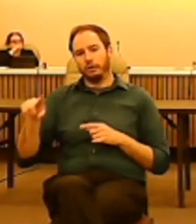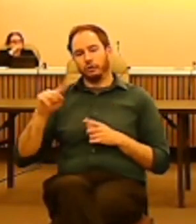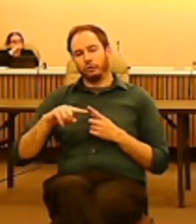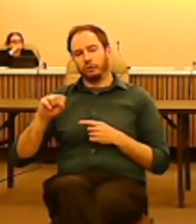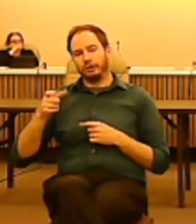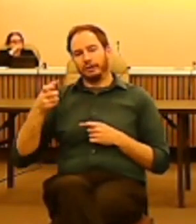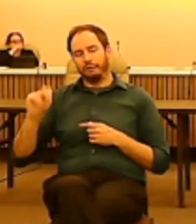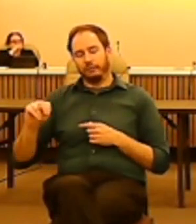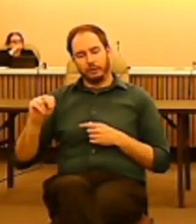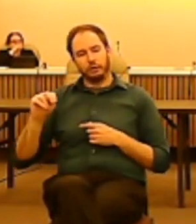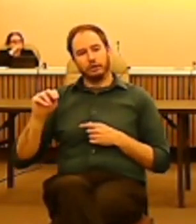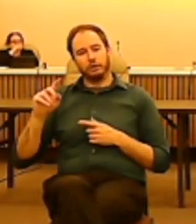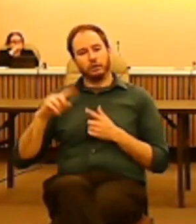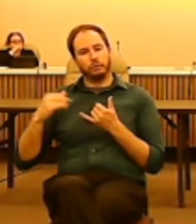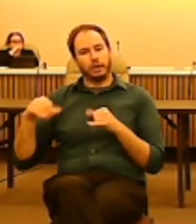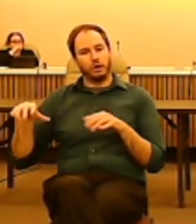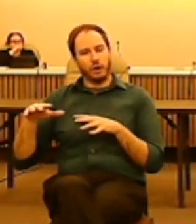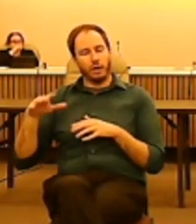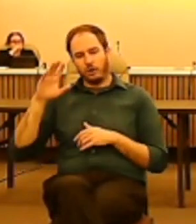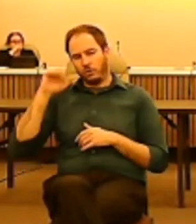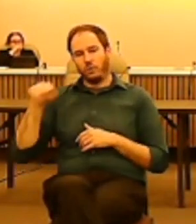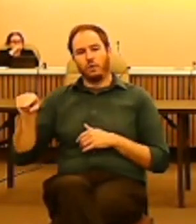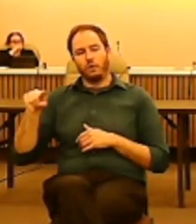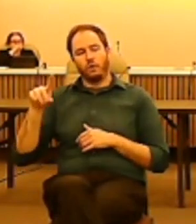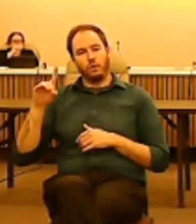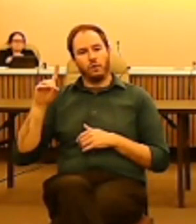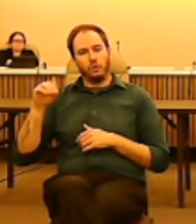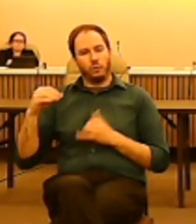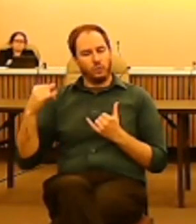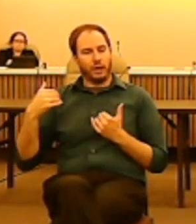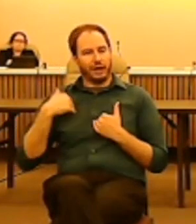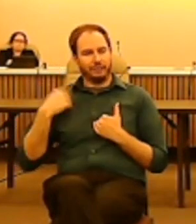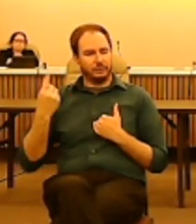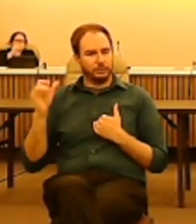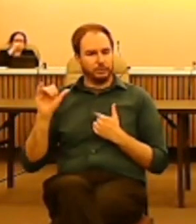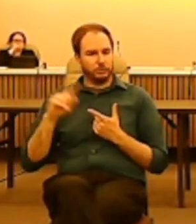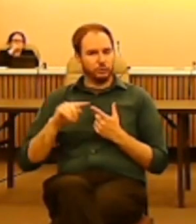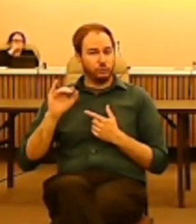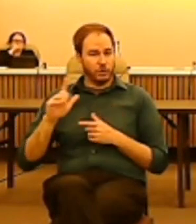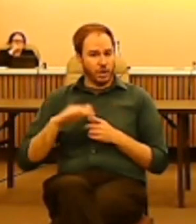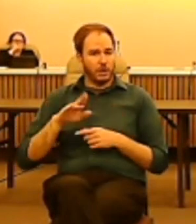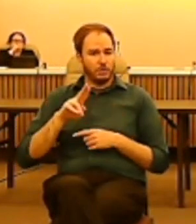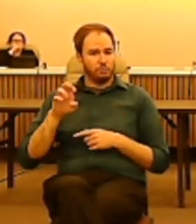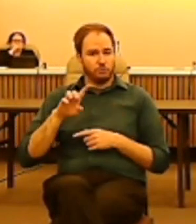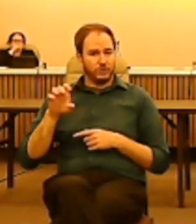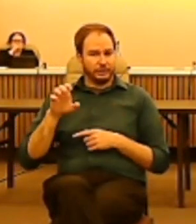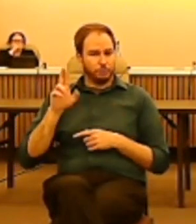Pavilion and the playground. I know that they do now have something somewhere in a trail in Breeze Park, I don't know,